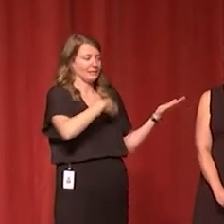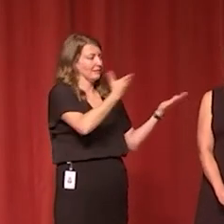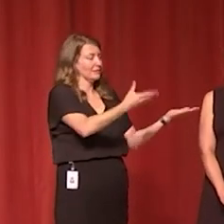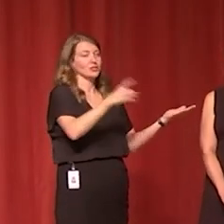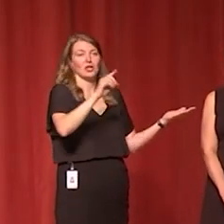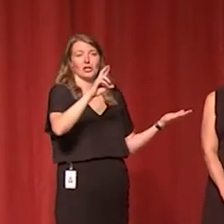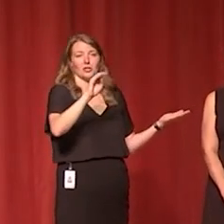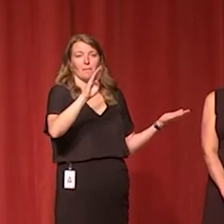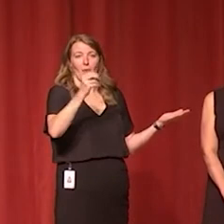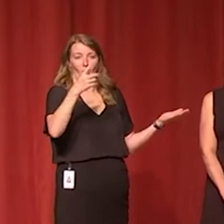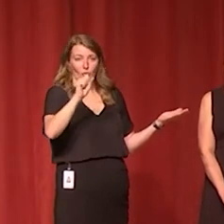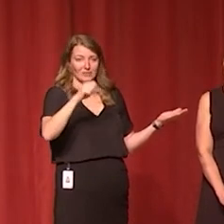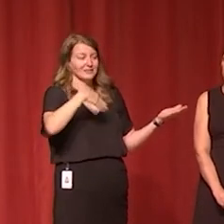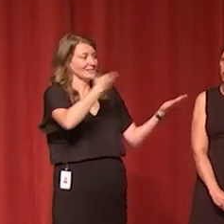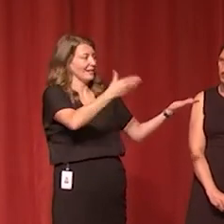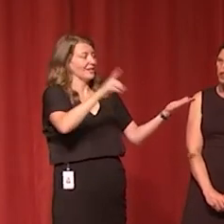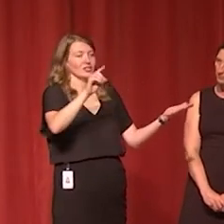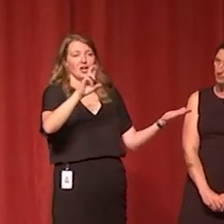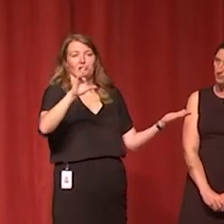you very much.